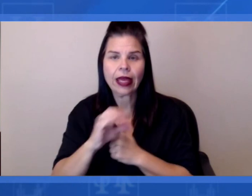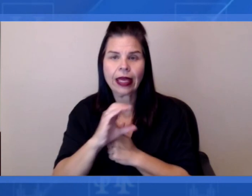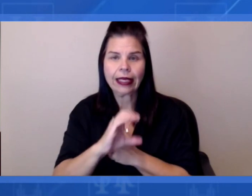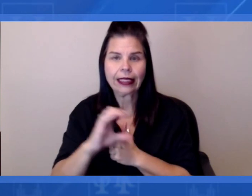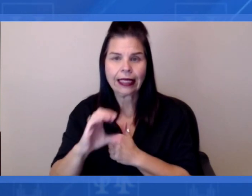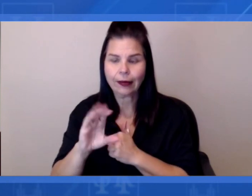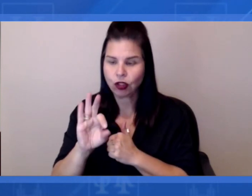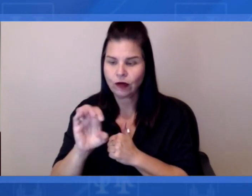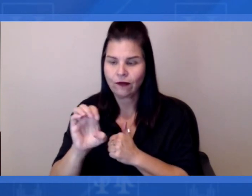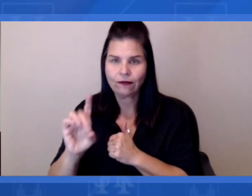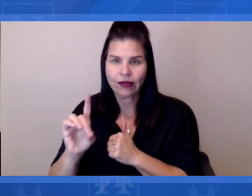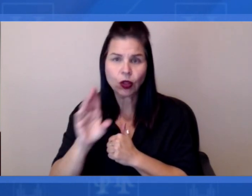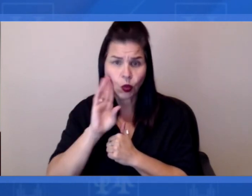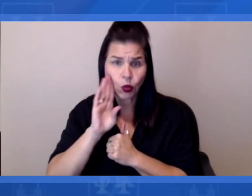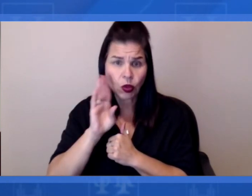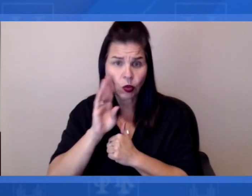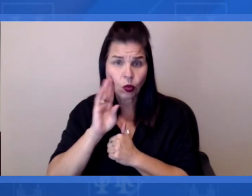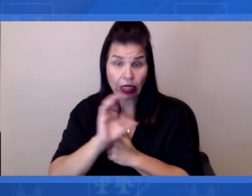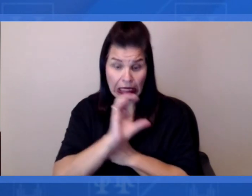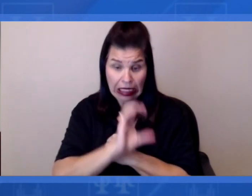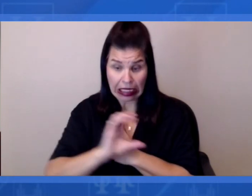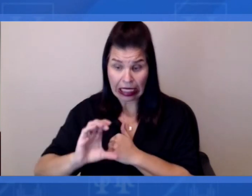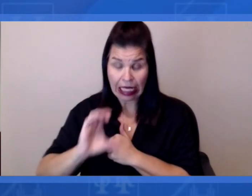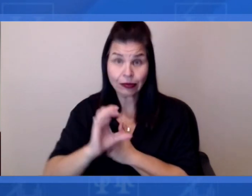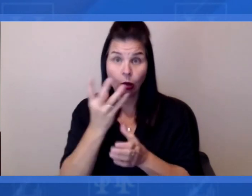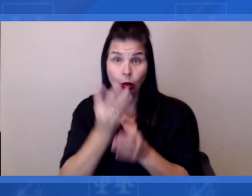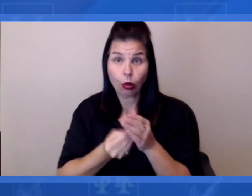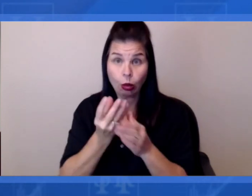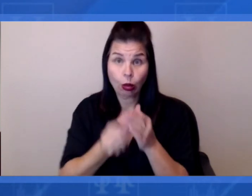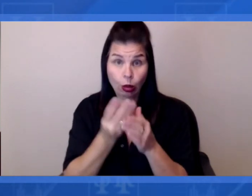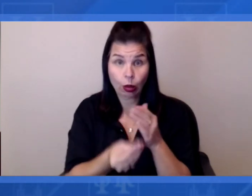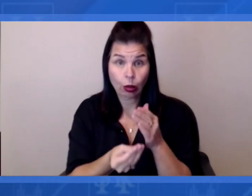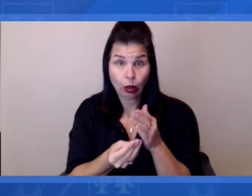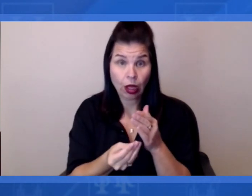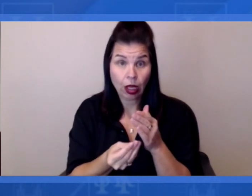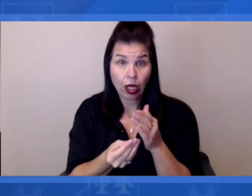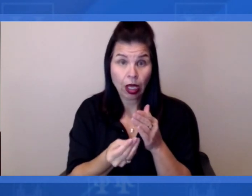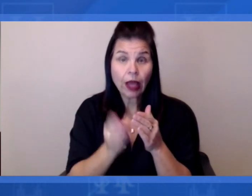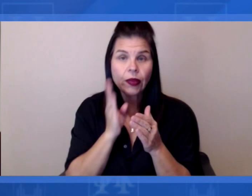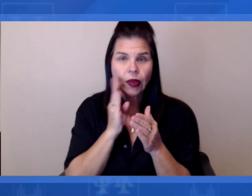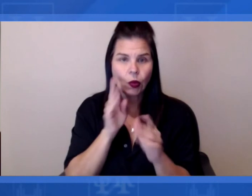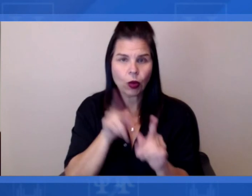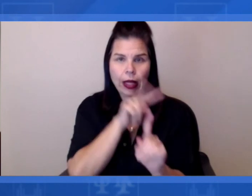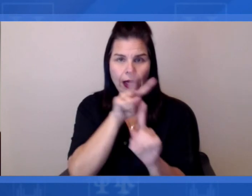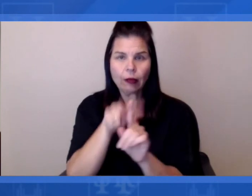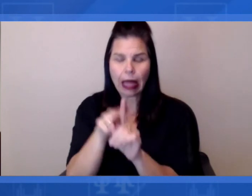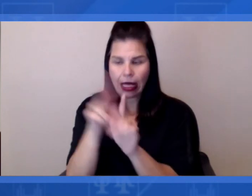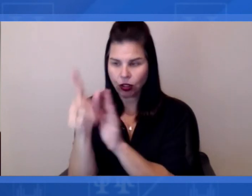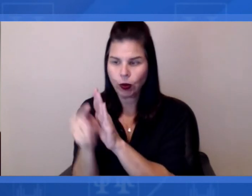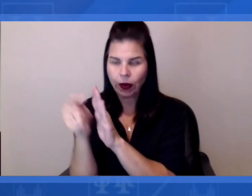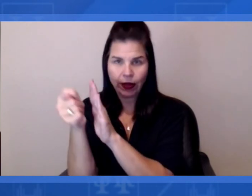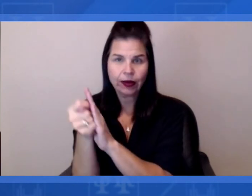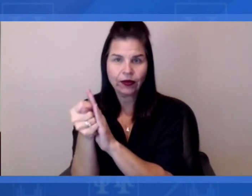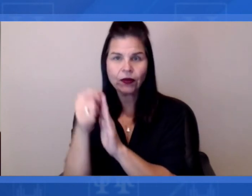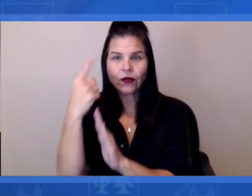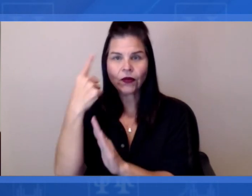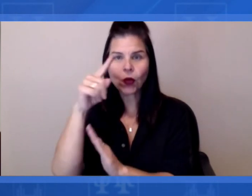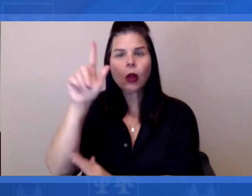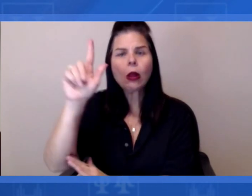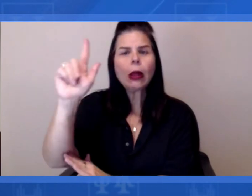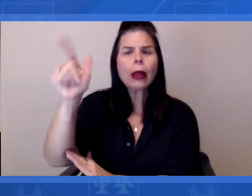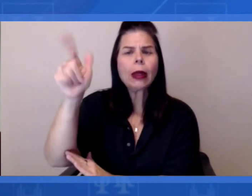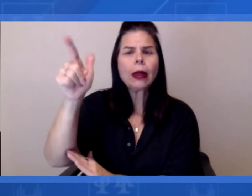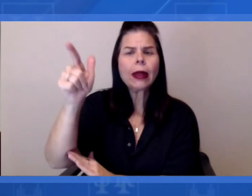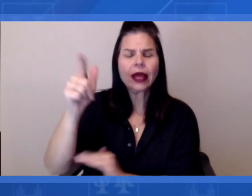We will ensure that the captions missing are applied to the video for later viewing.